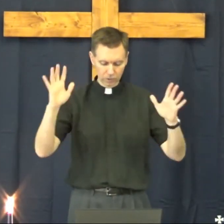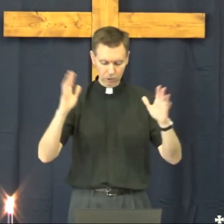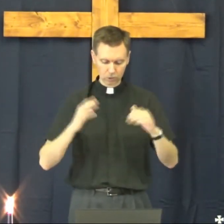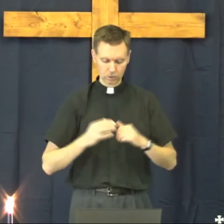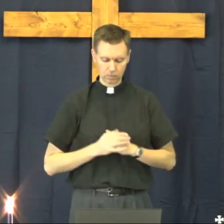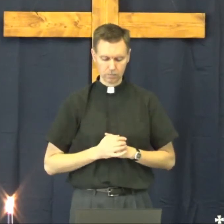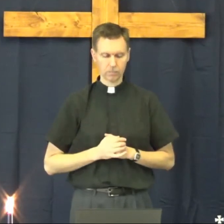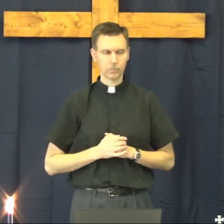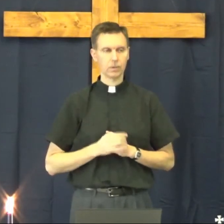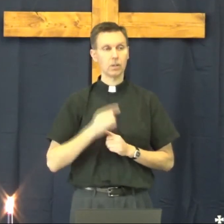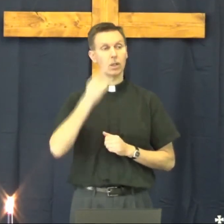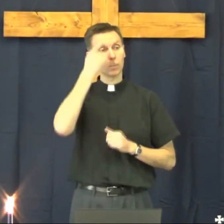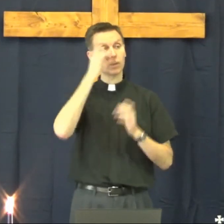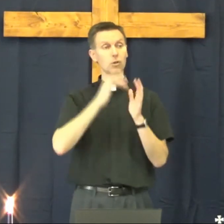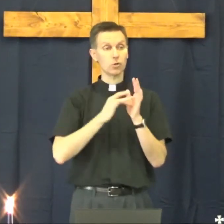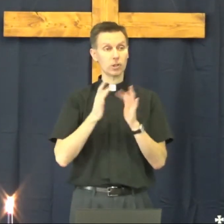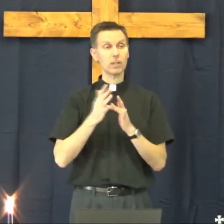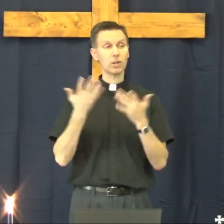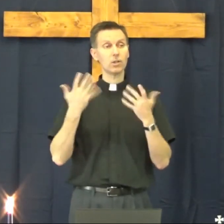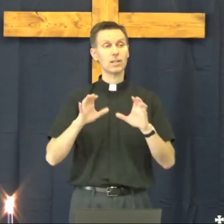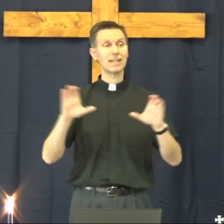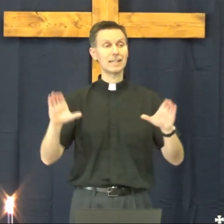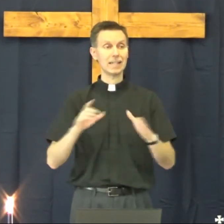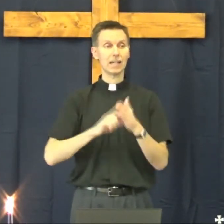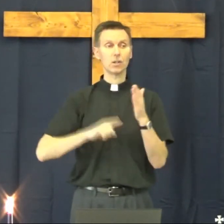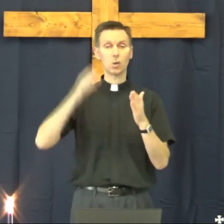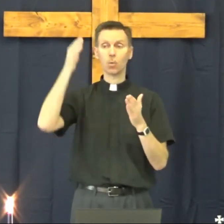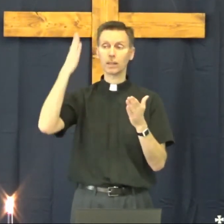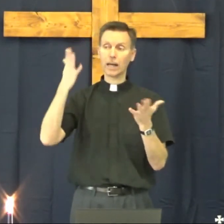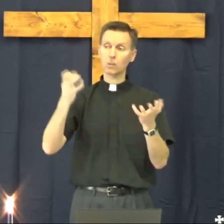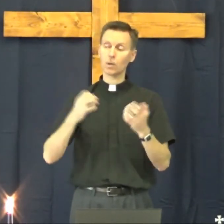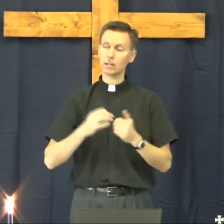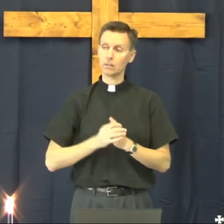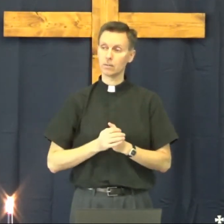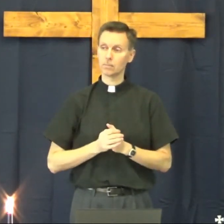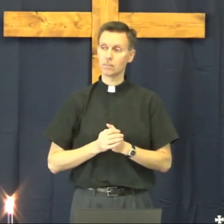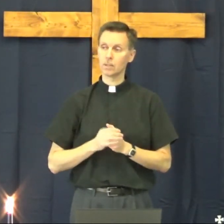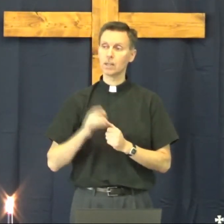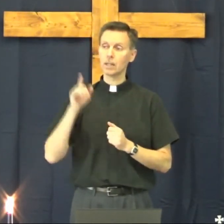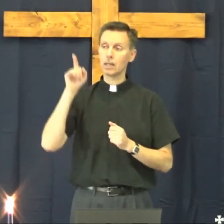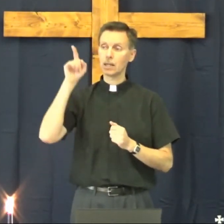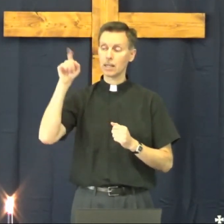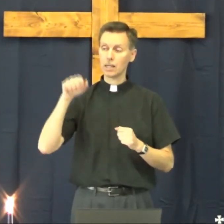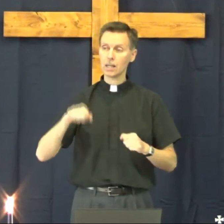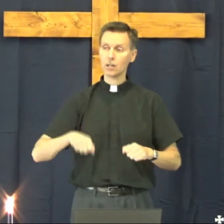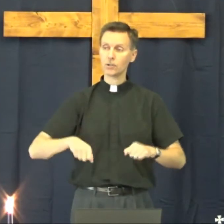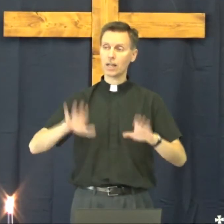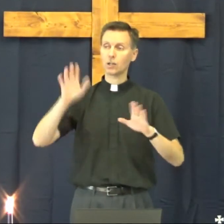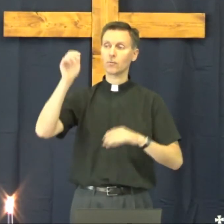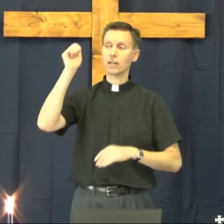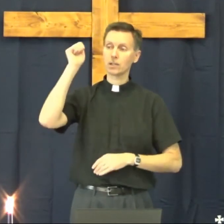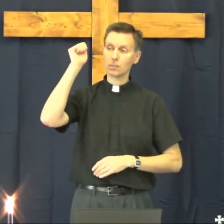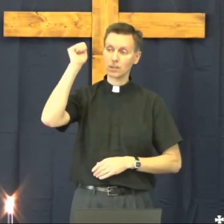finished because Jesus did what God wanted. He sacrificed